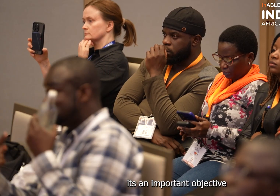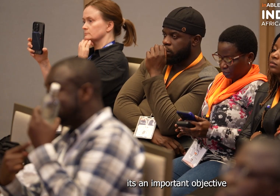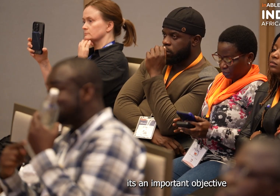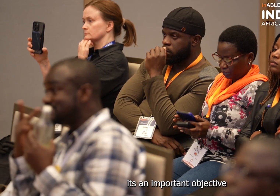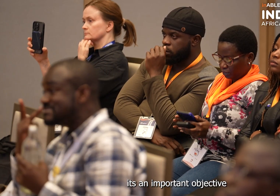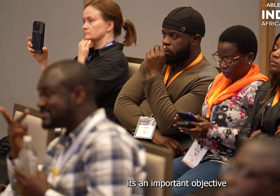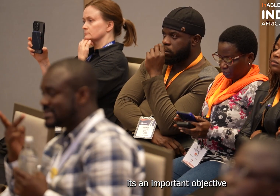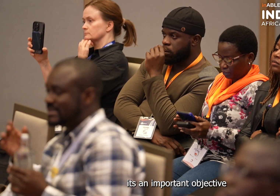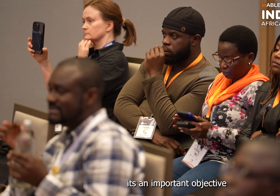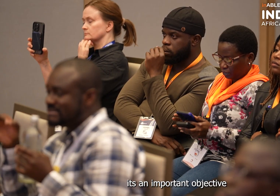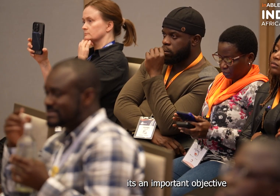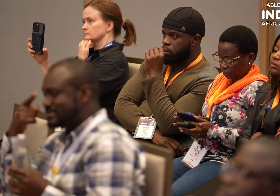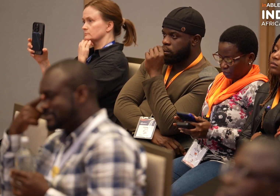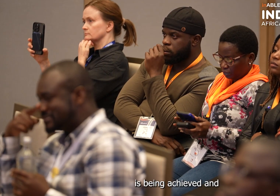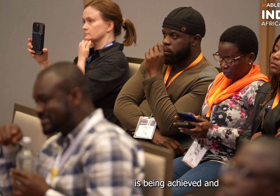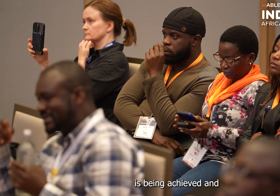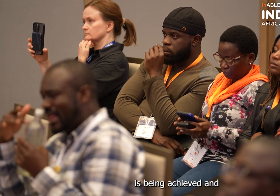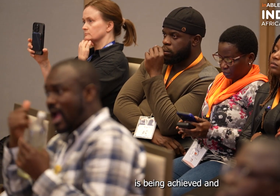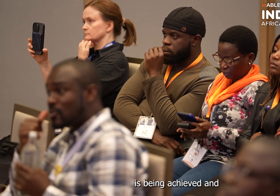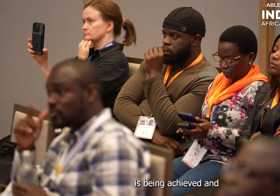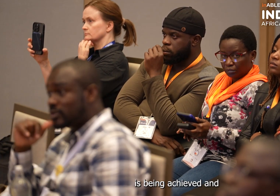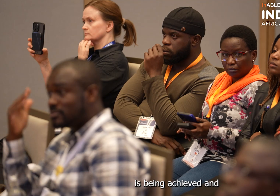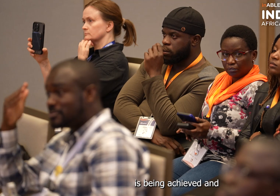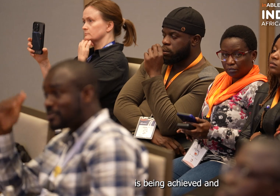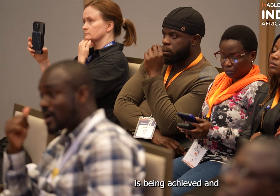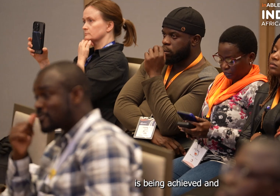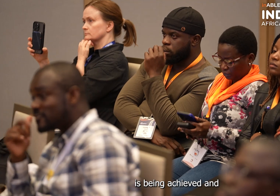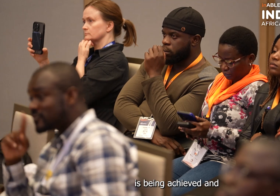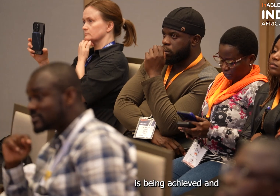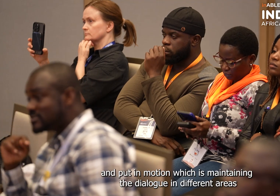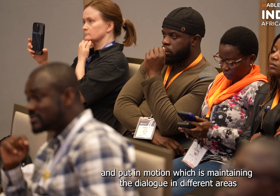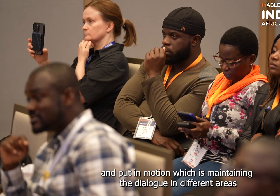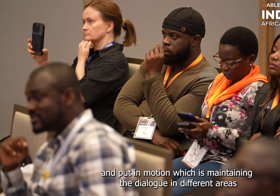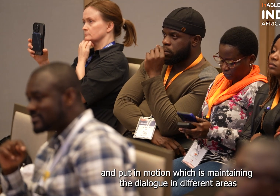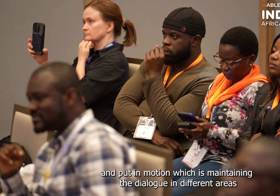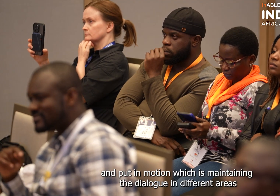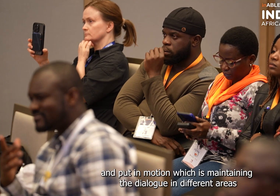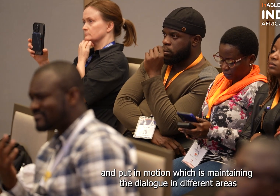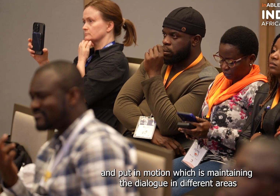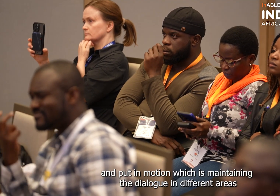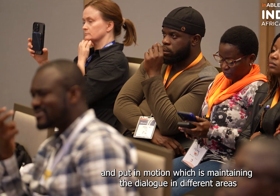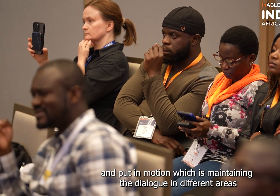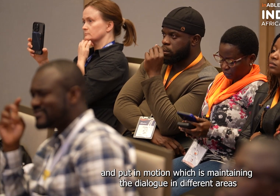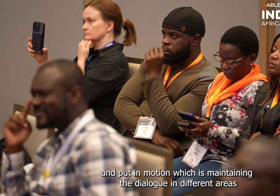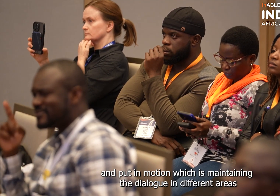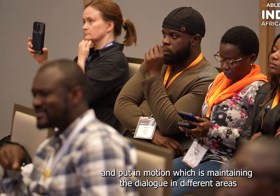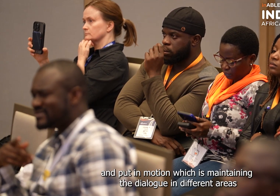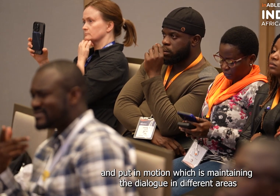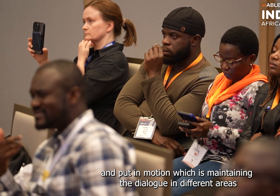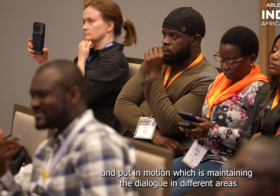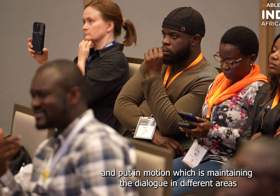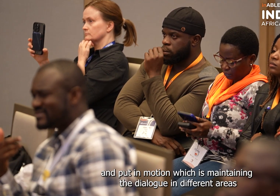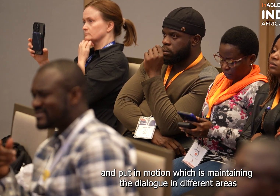is an important objective is being achieved and put in motion, which is maintaining the dialogue